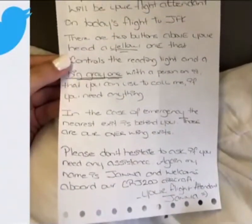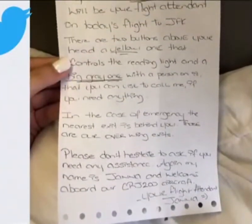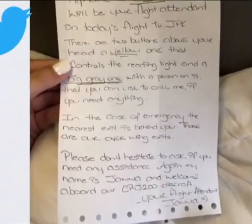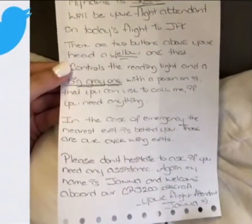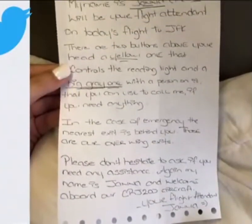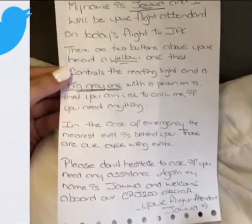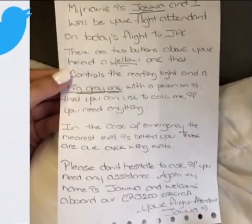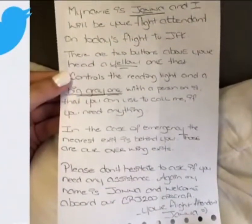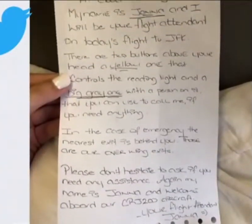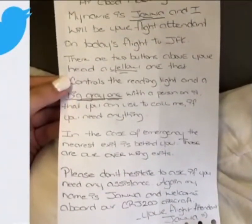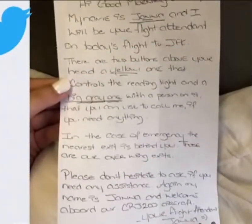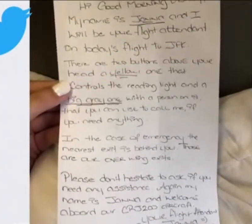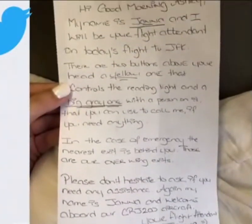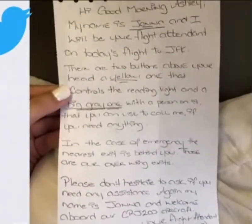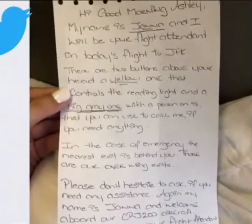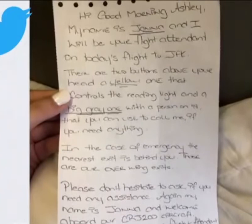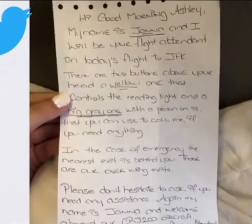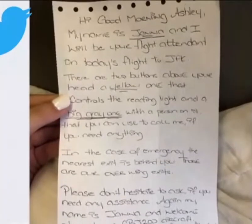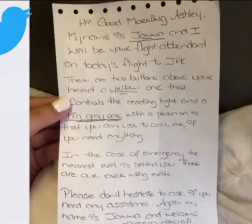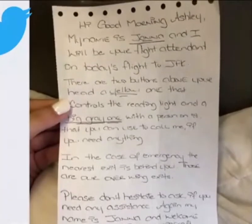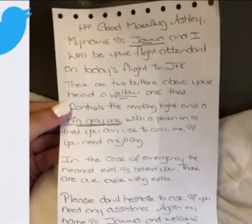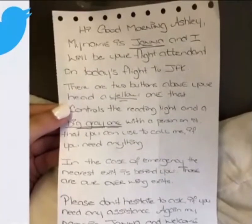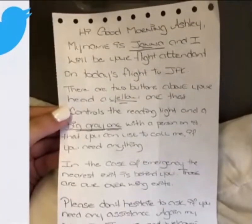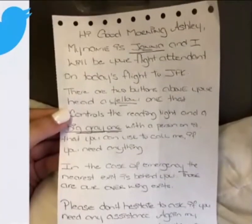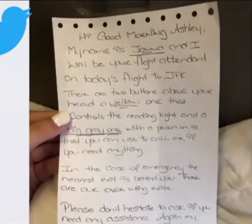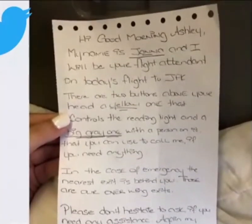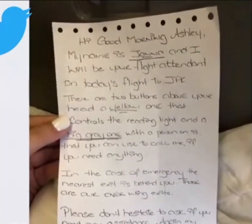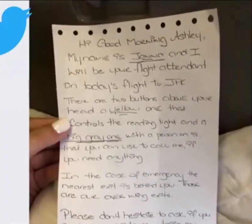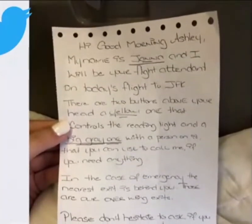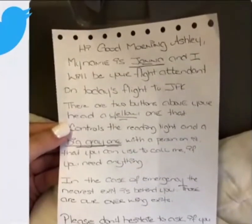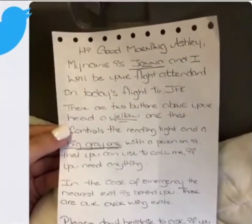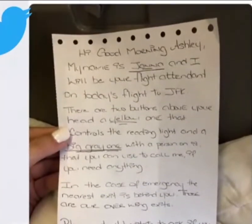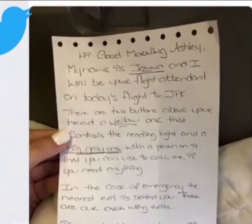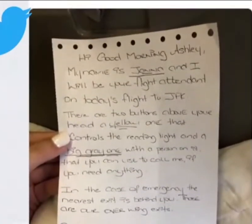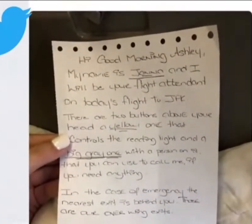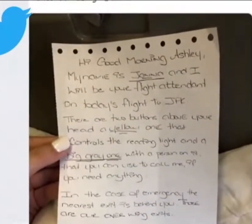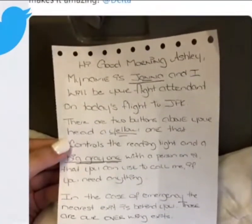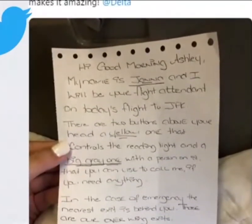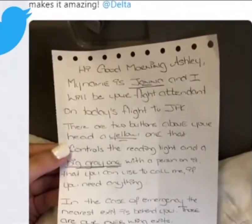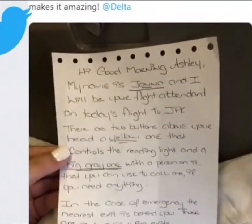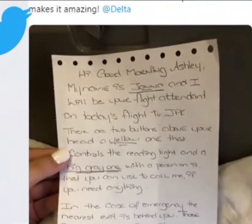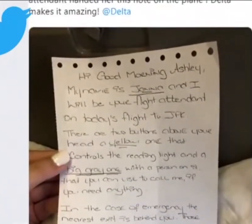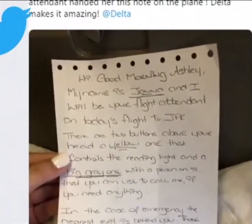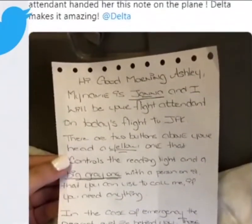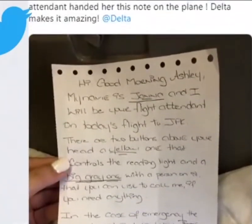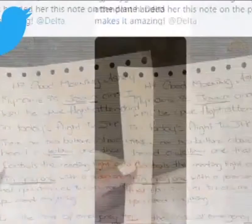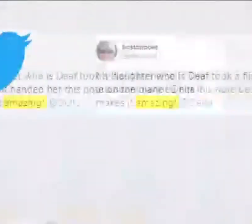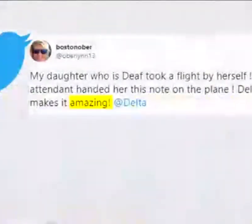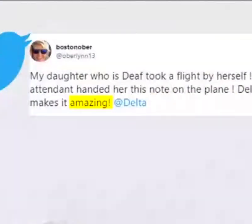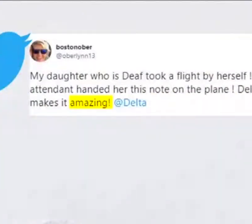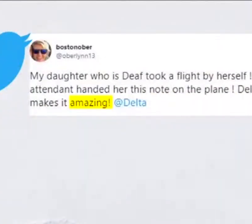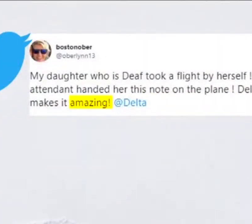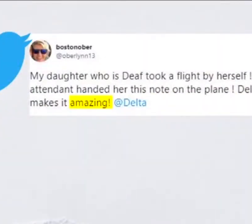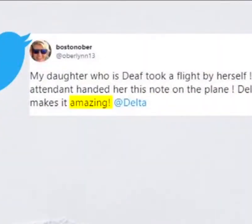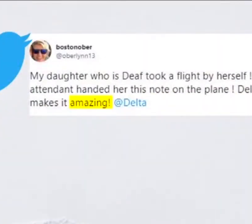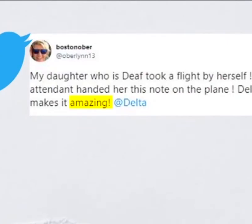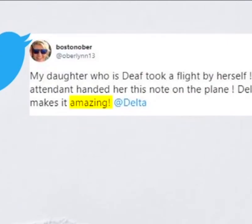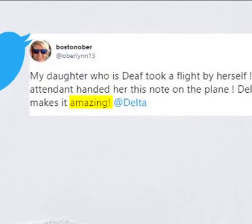safety instructions a Delta flight attendant wrote for her 16-year-old daughter, who is deaf and was traveling alone. She called it amazing.